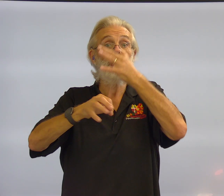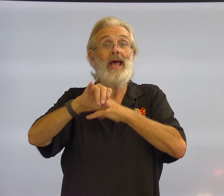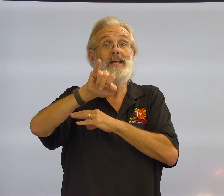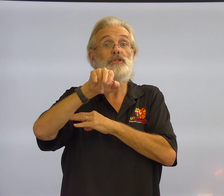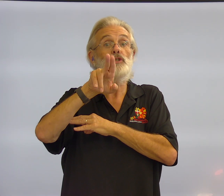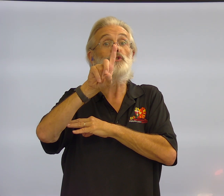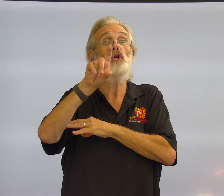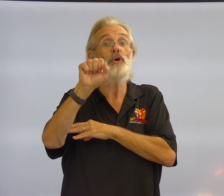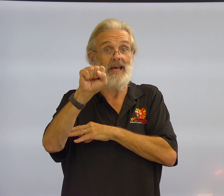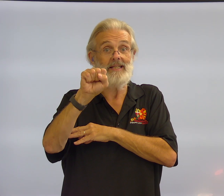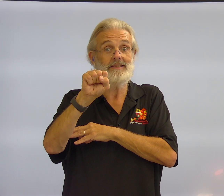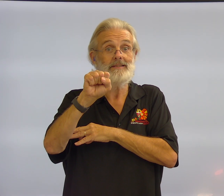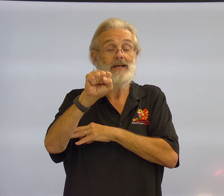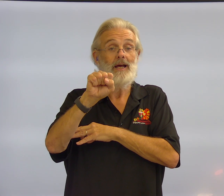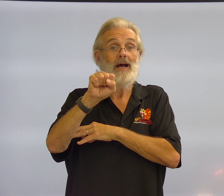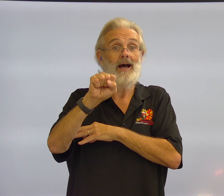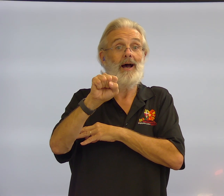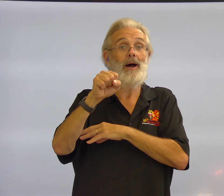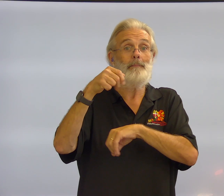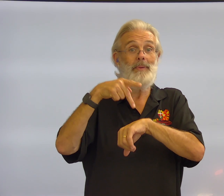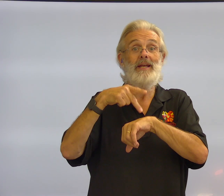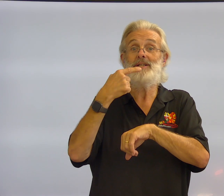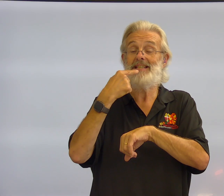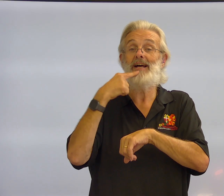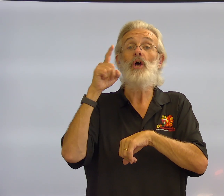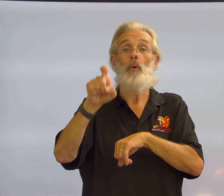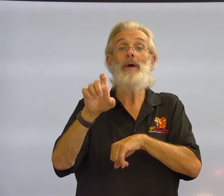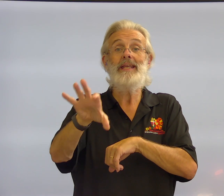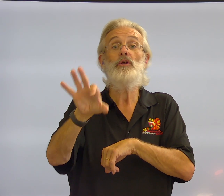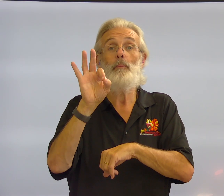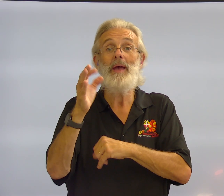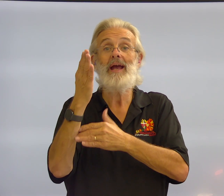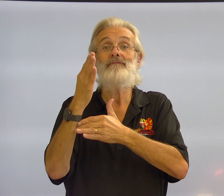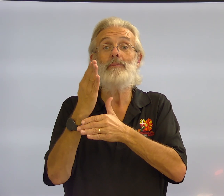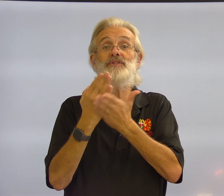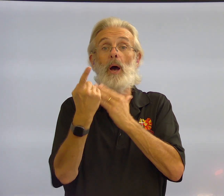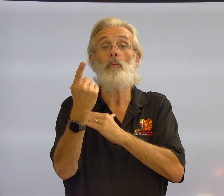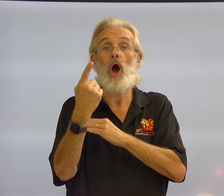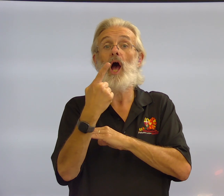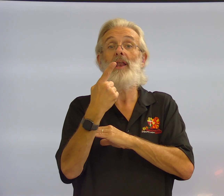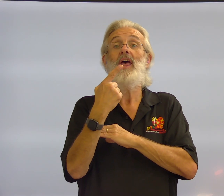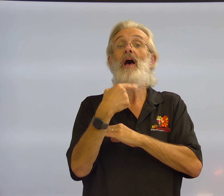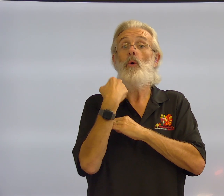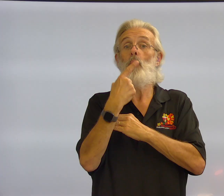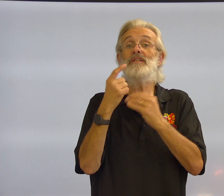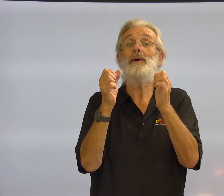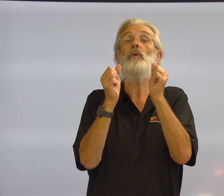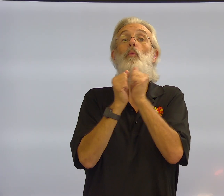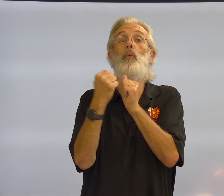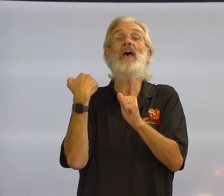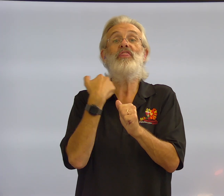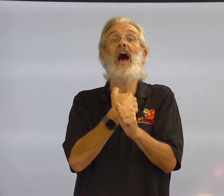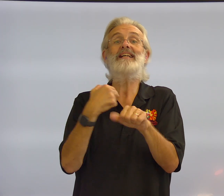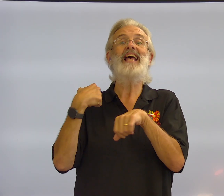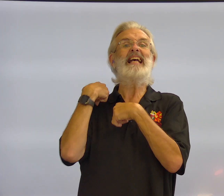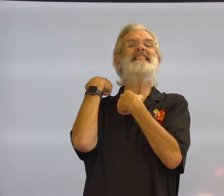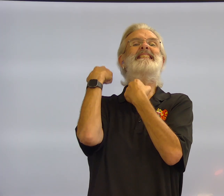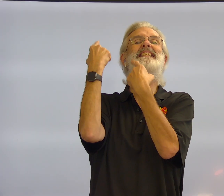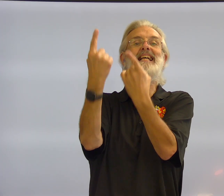replaced Judas. Peter says, we need to pick from someone who has been with us since